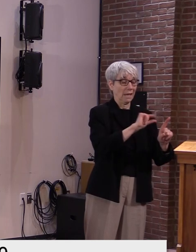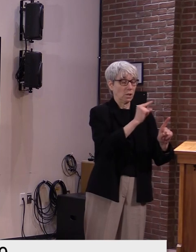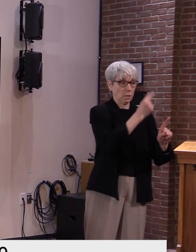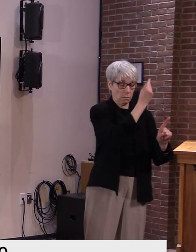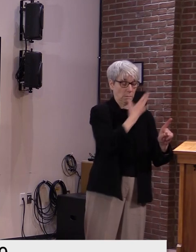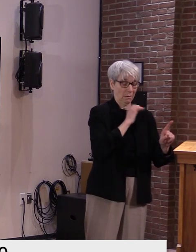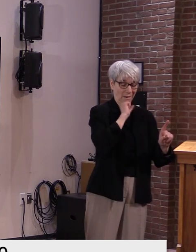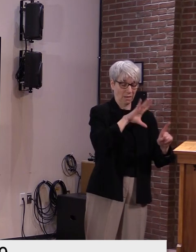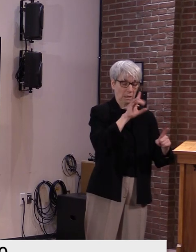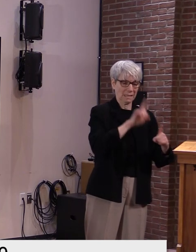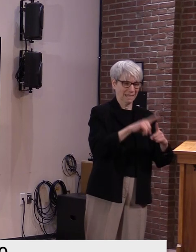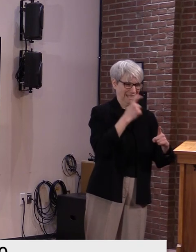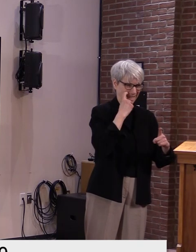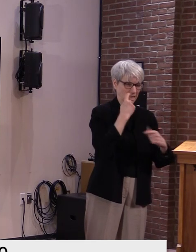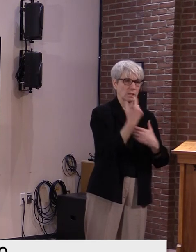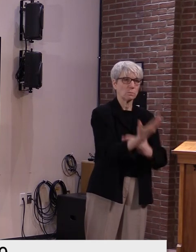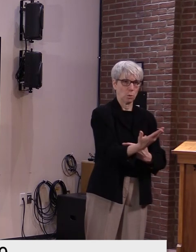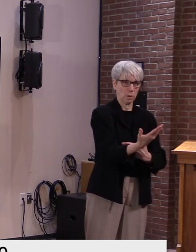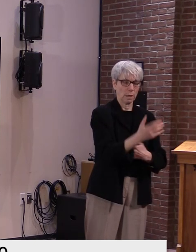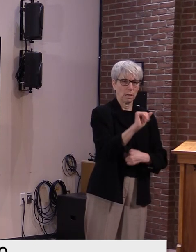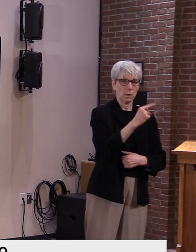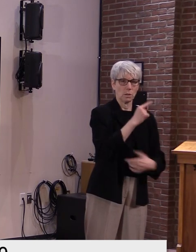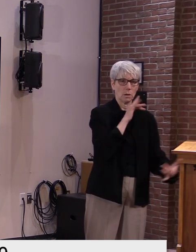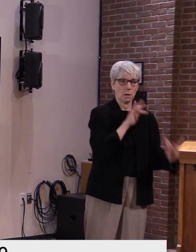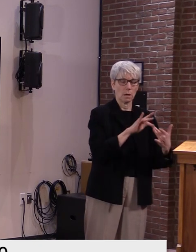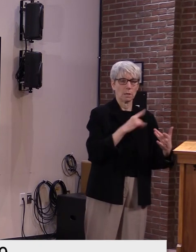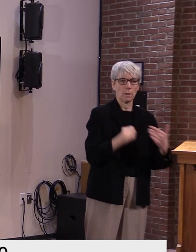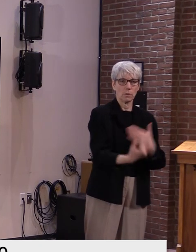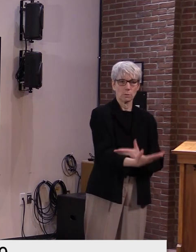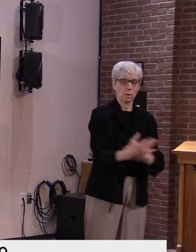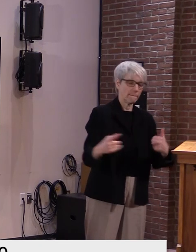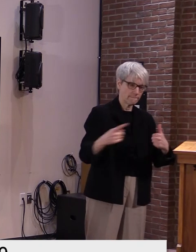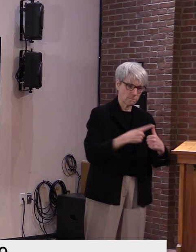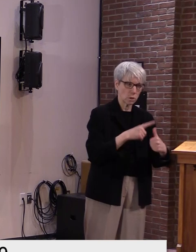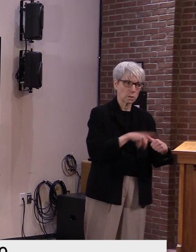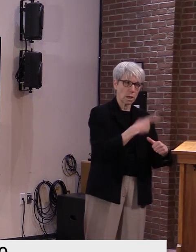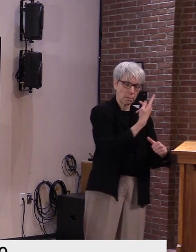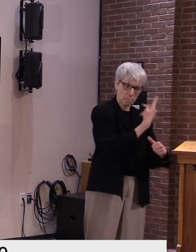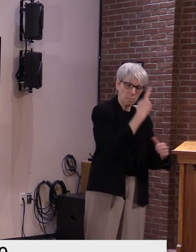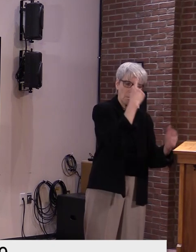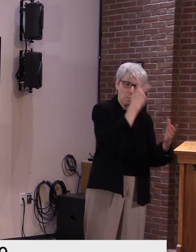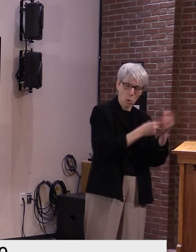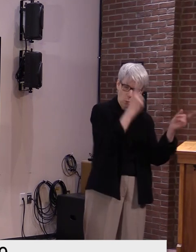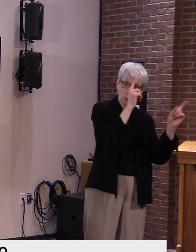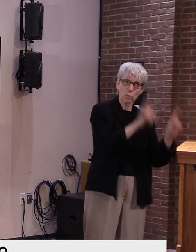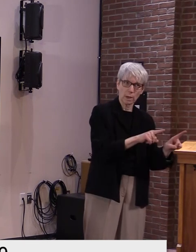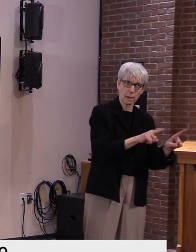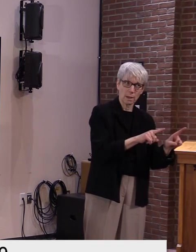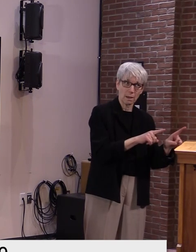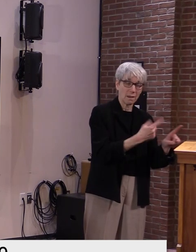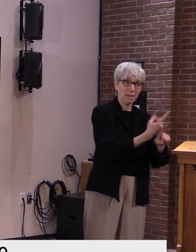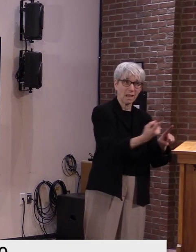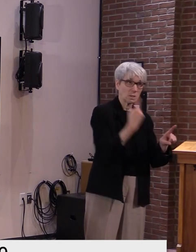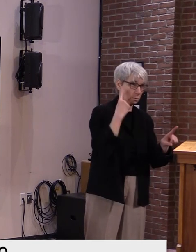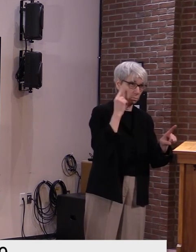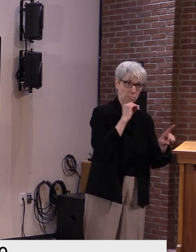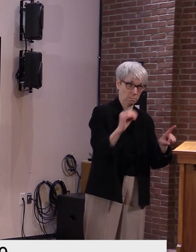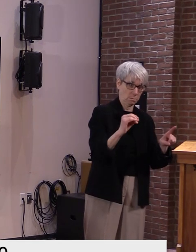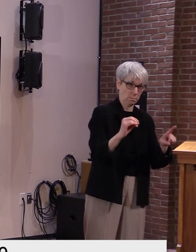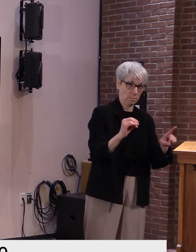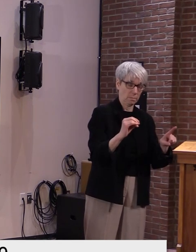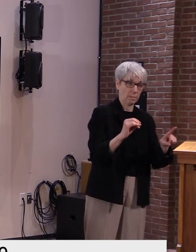when the Attorney General and I spoke for the first time. He and I are very clear on that. Our staffs have been in